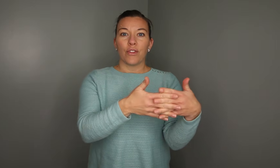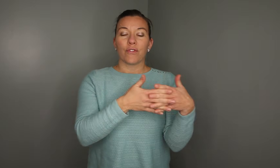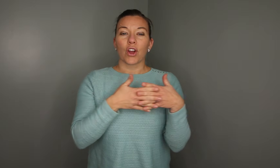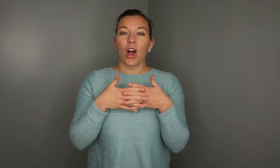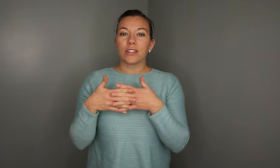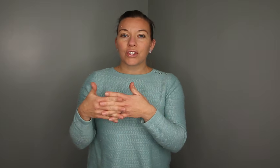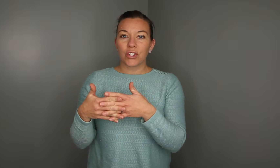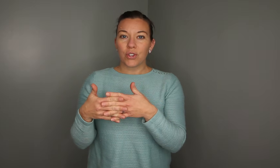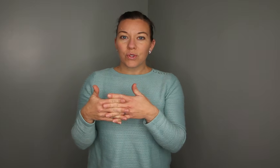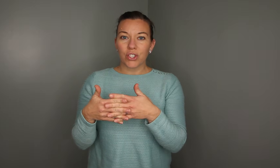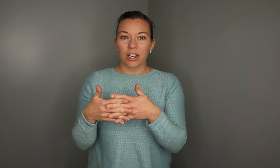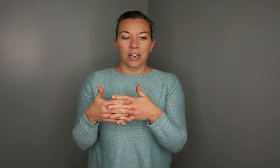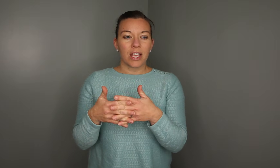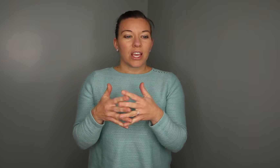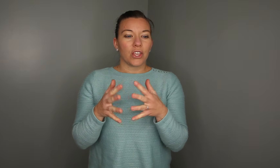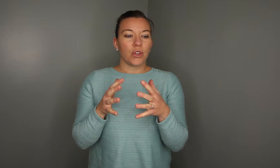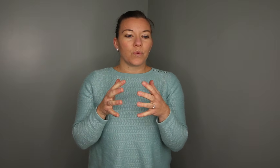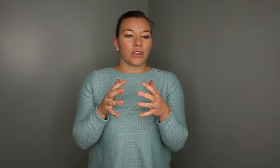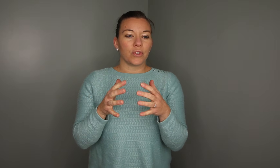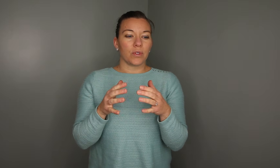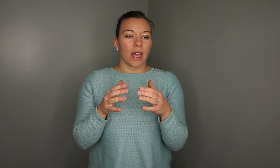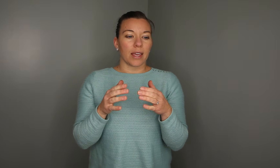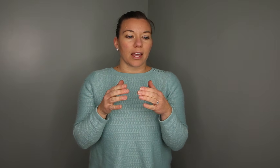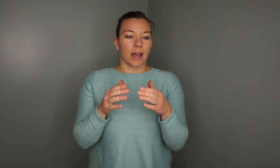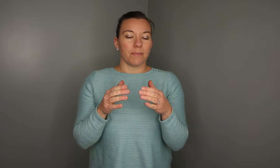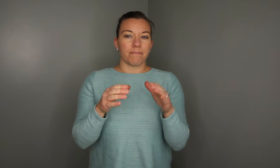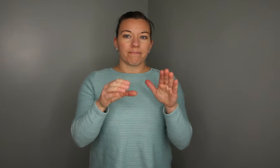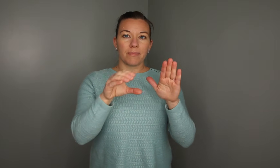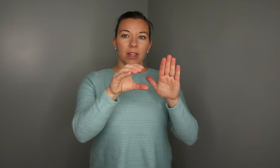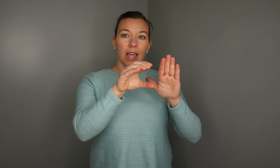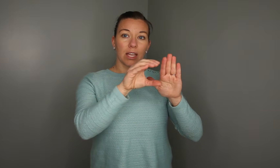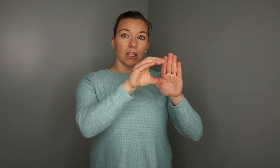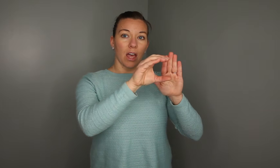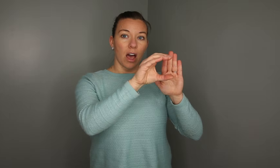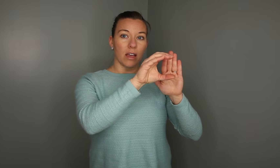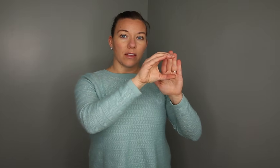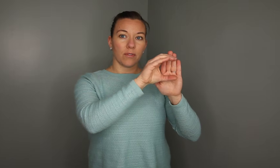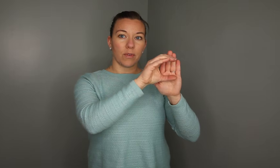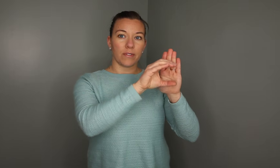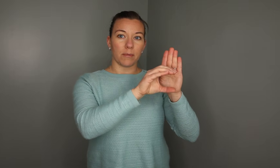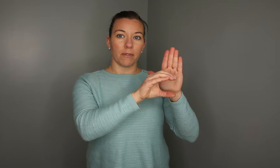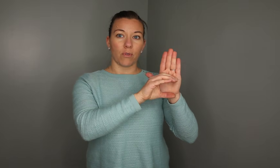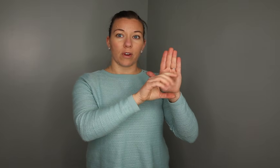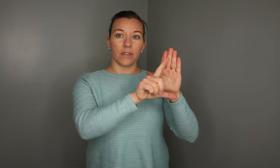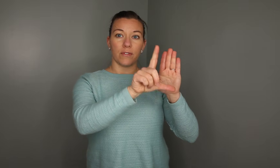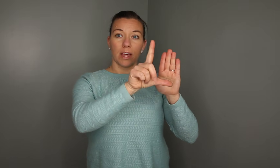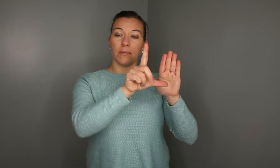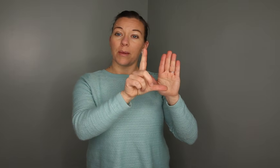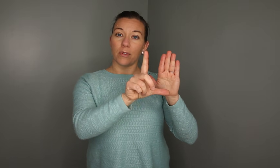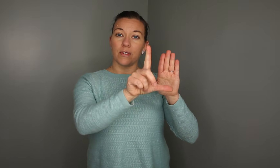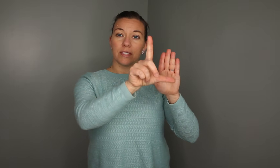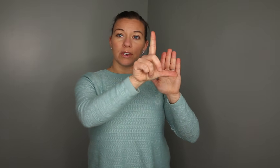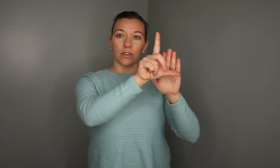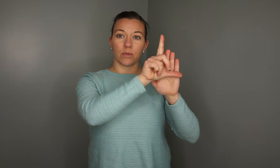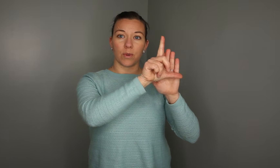For Constitution, you would do like law. We've done before, if you've done my previous videos where we